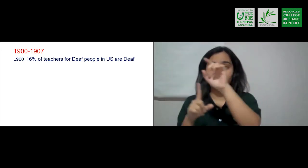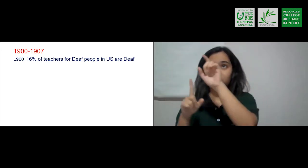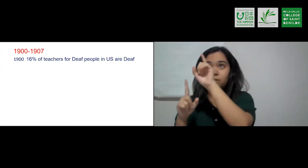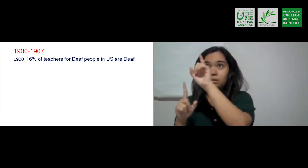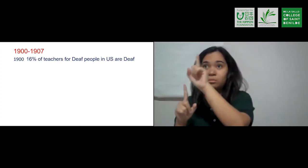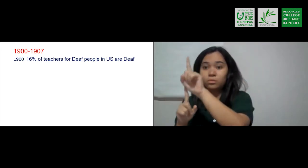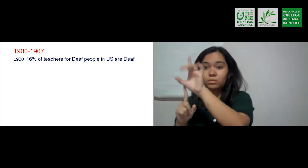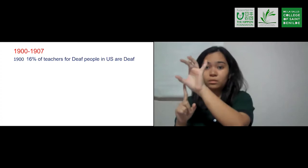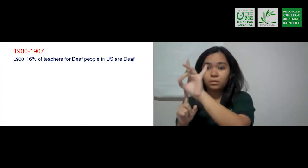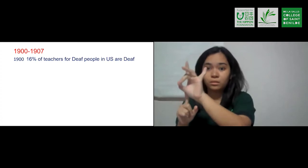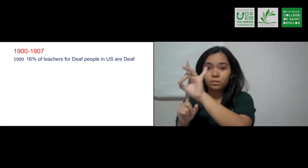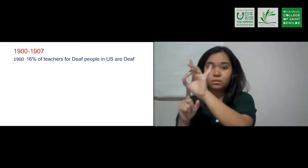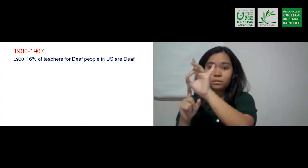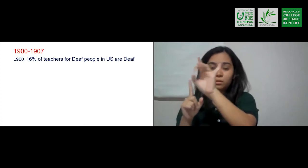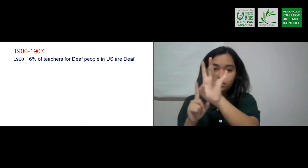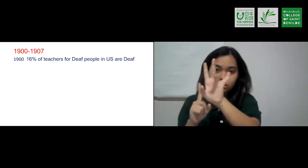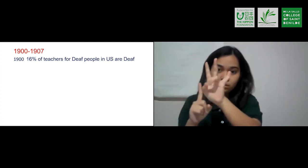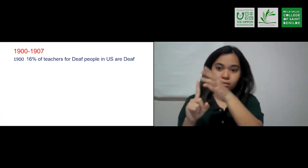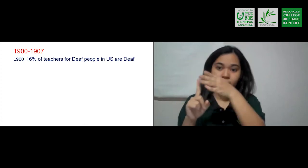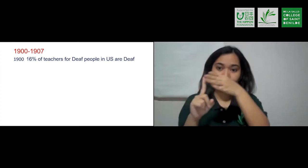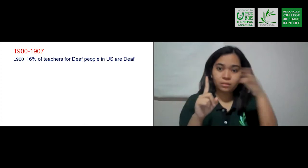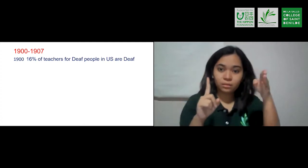So from my understanding,